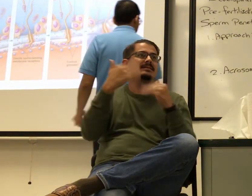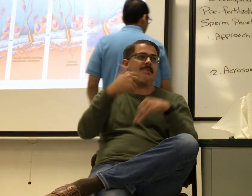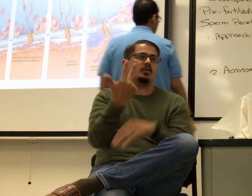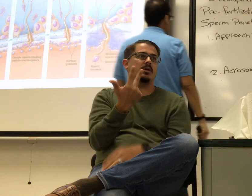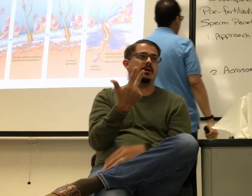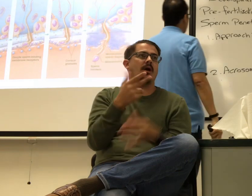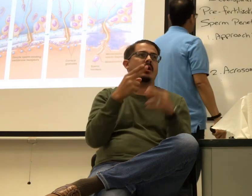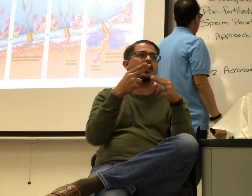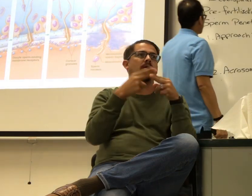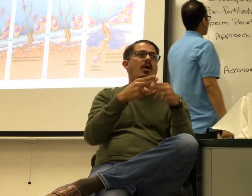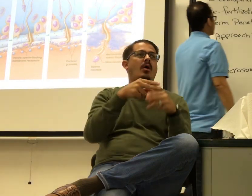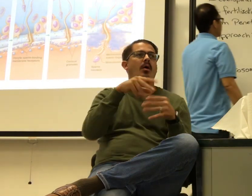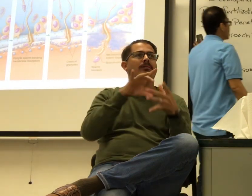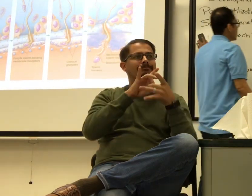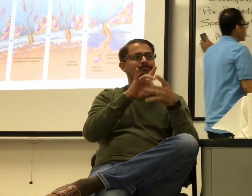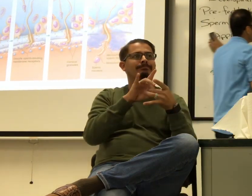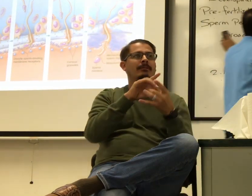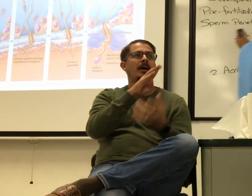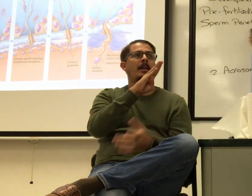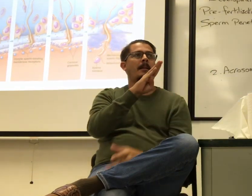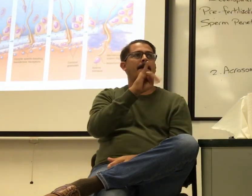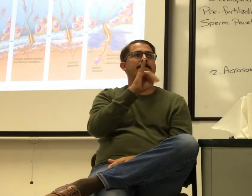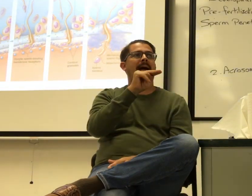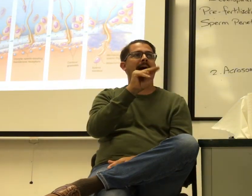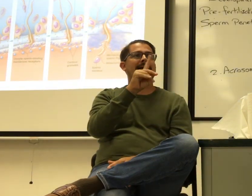call binding.